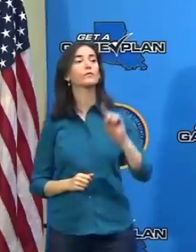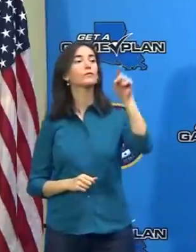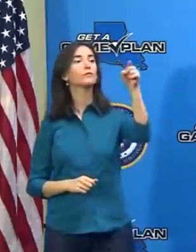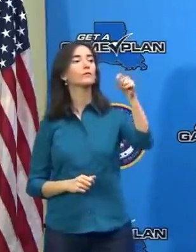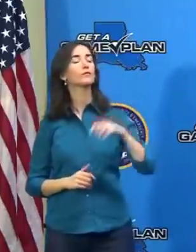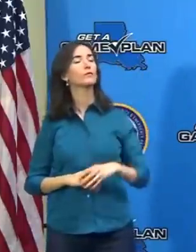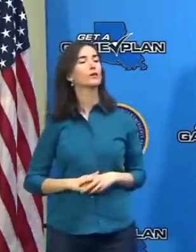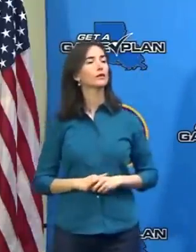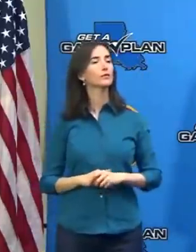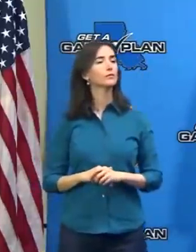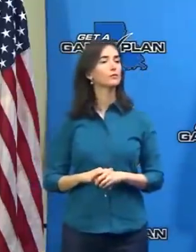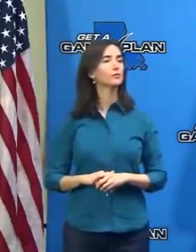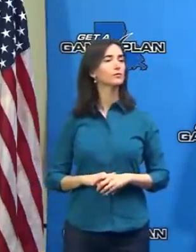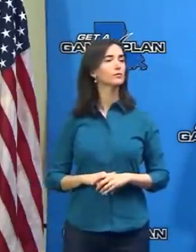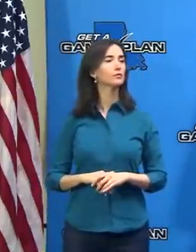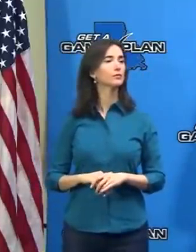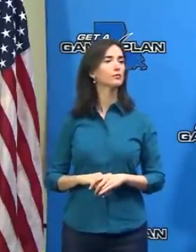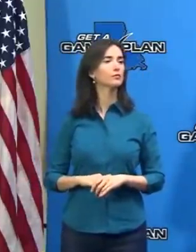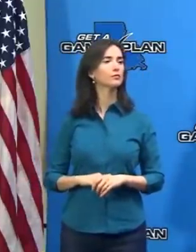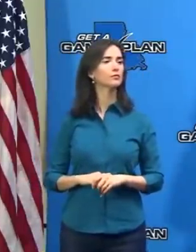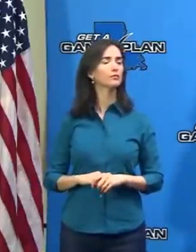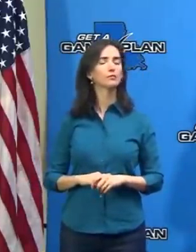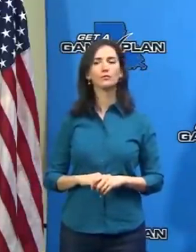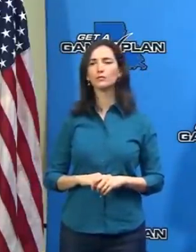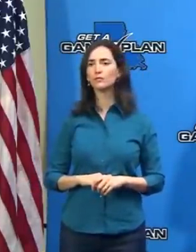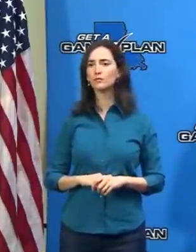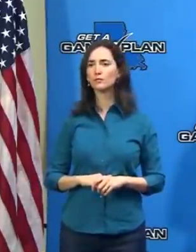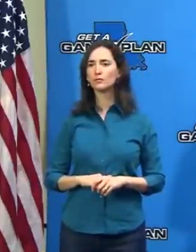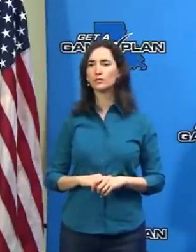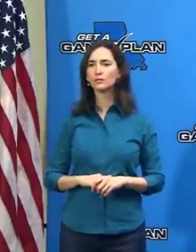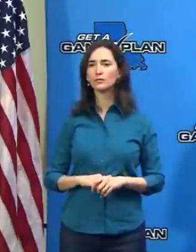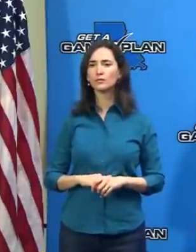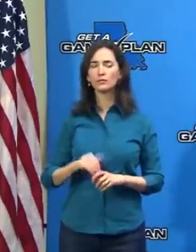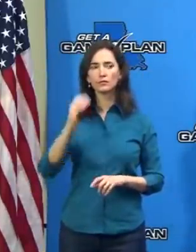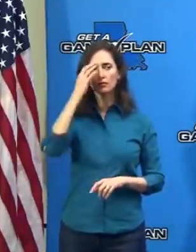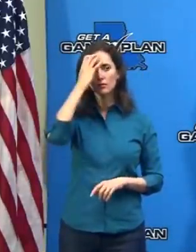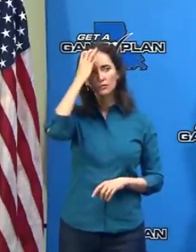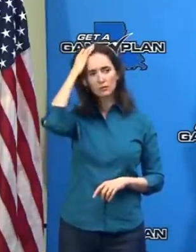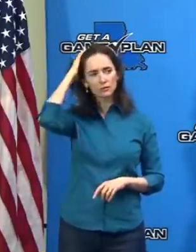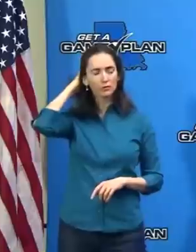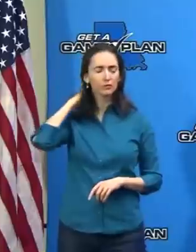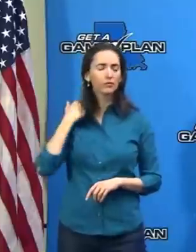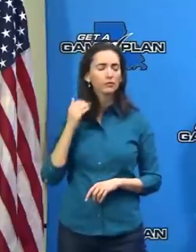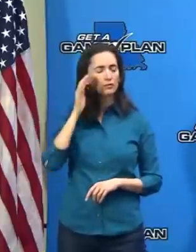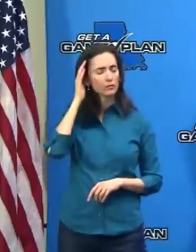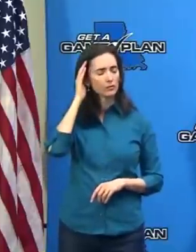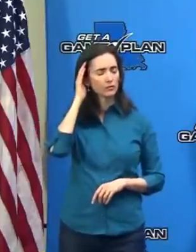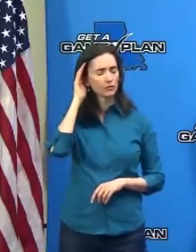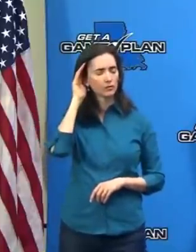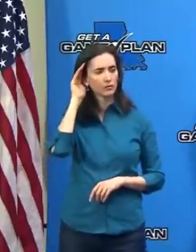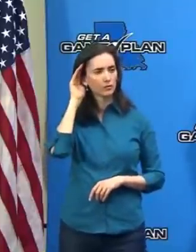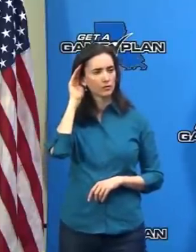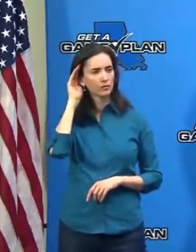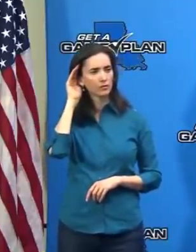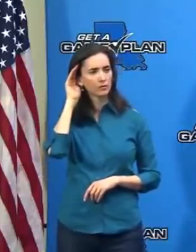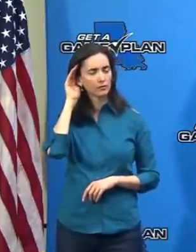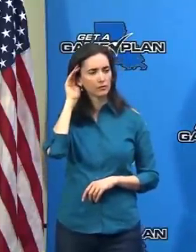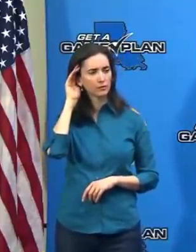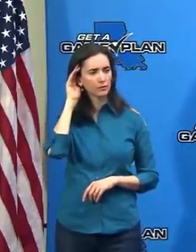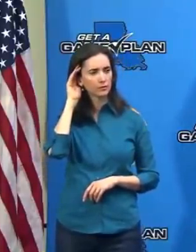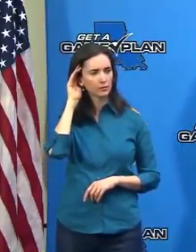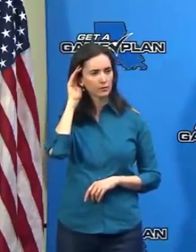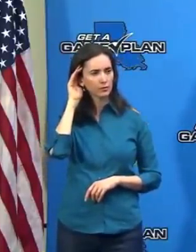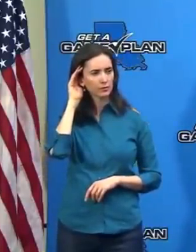state play in post-storm evacuations from New Orleans if necessary? Yeah. And secondly,